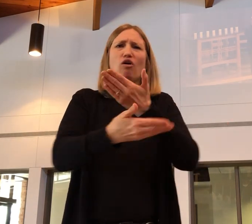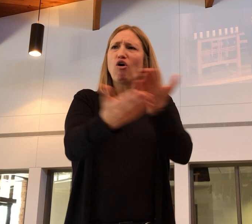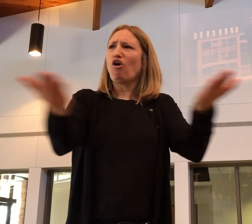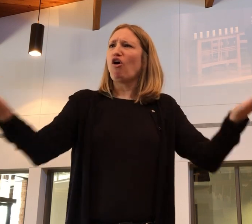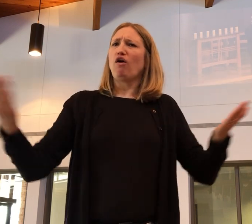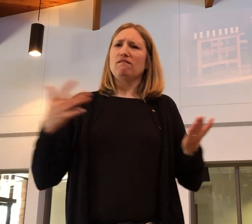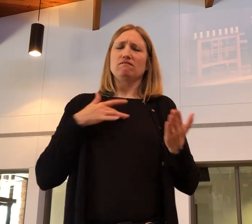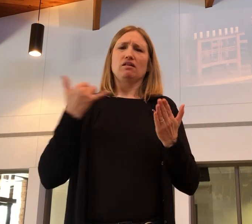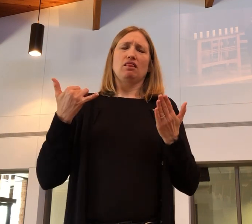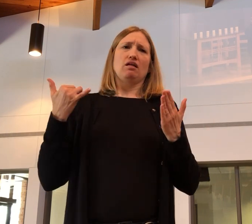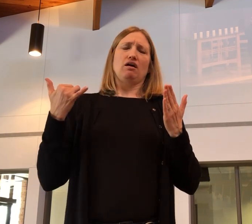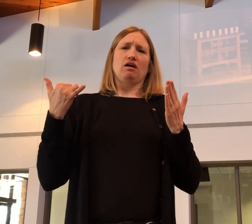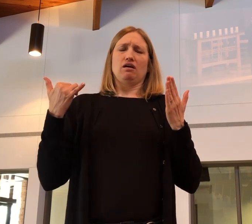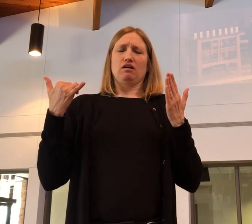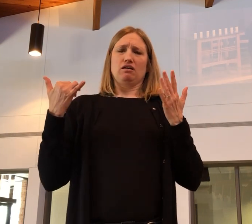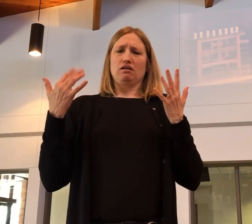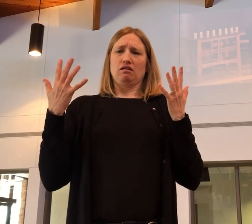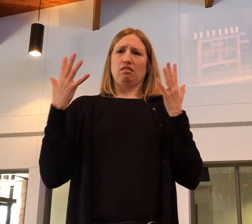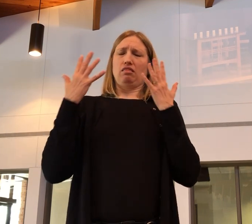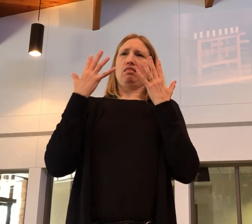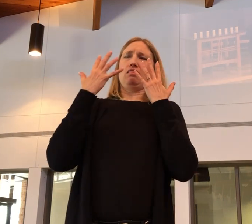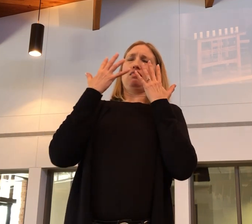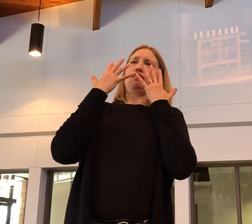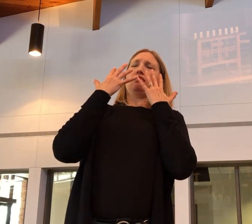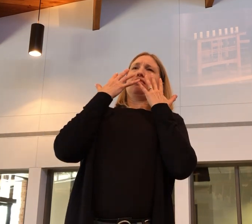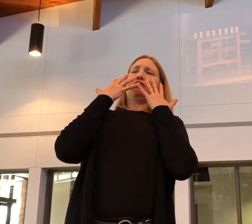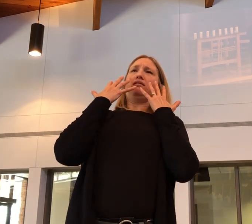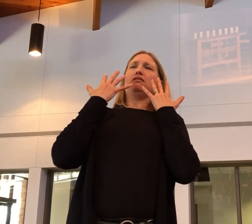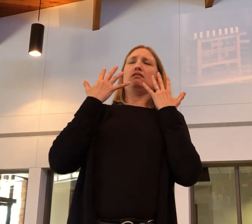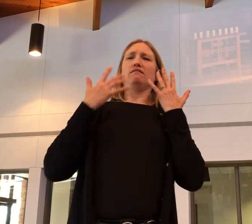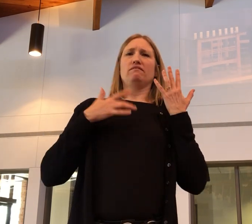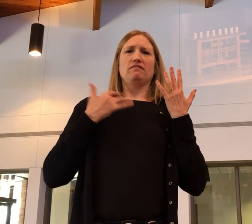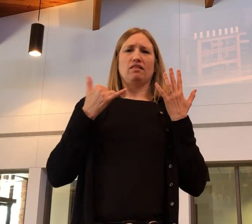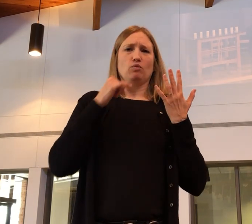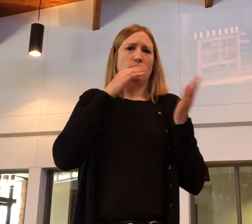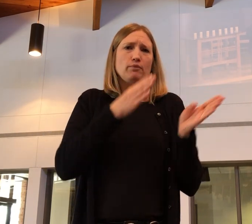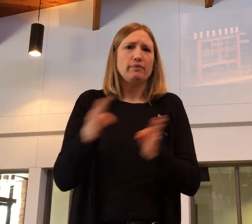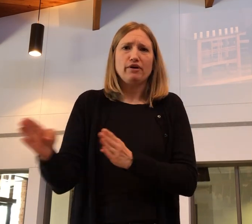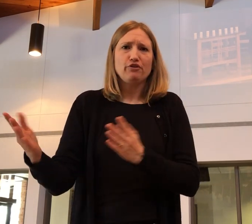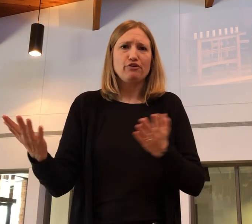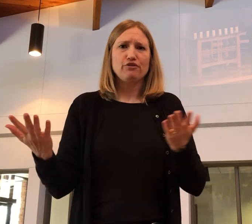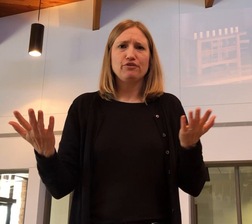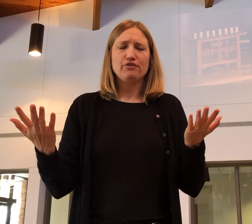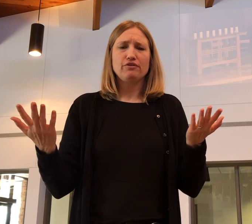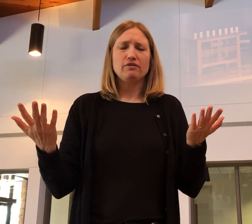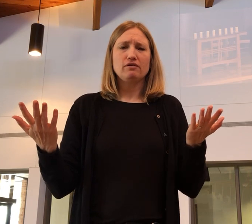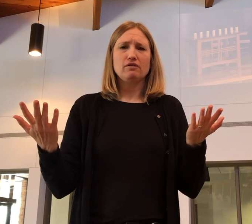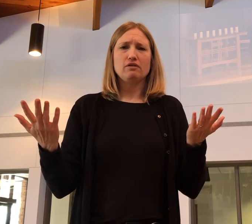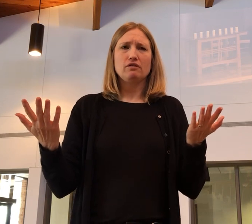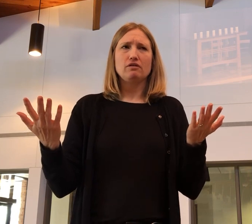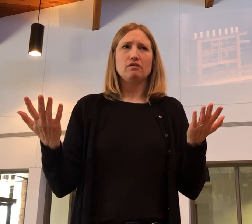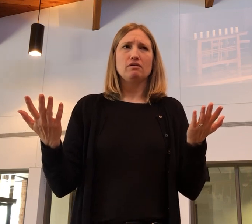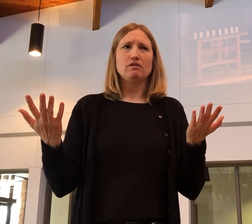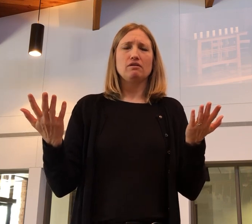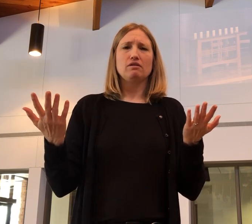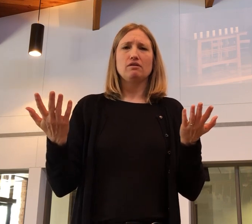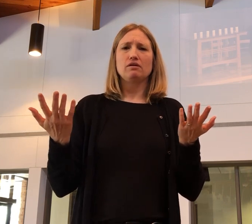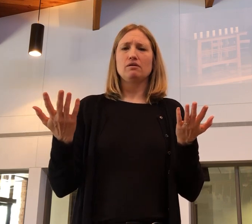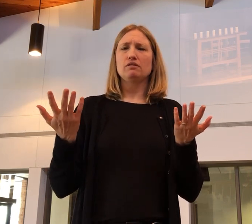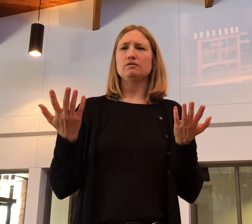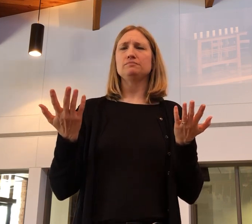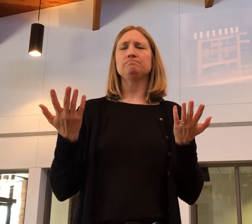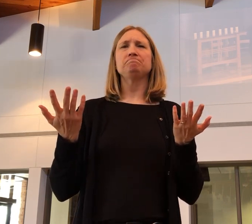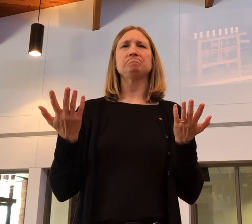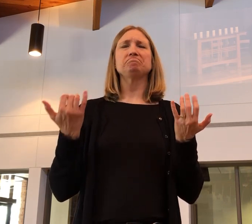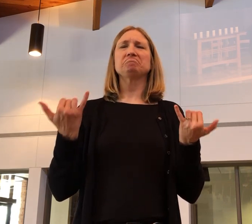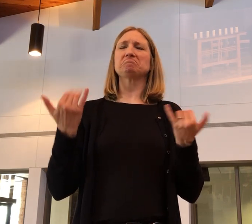We are not prepared. Never has it seemed as if